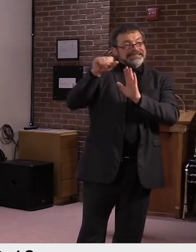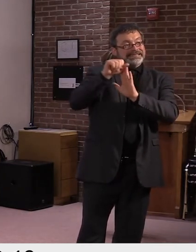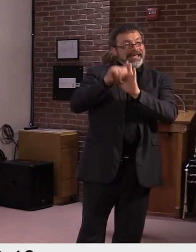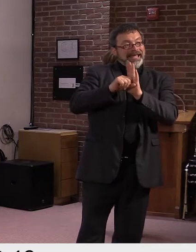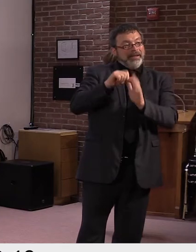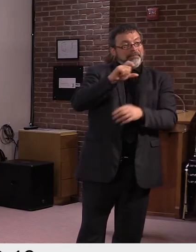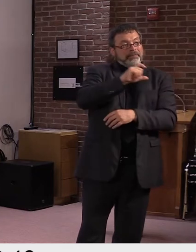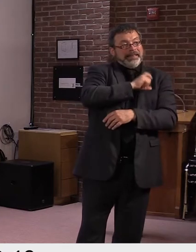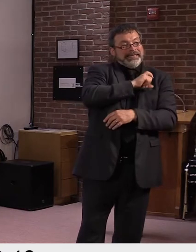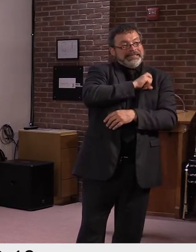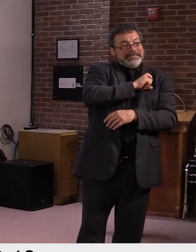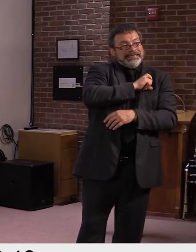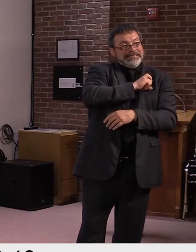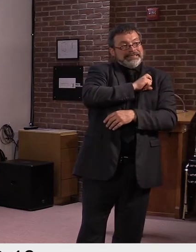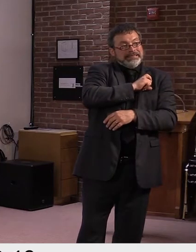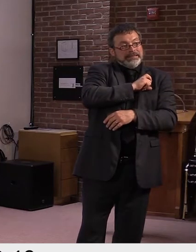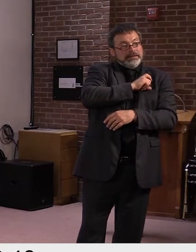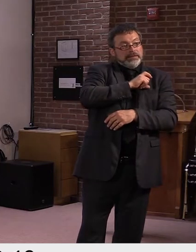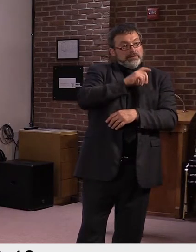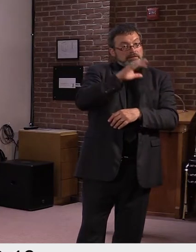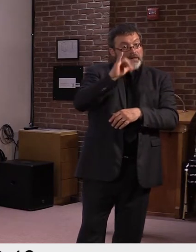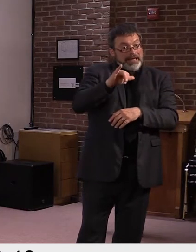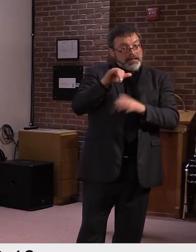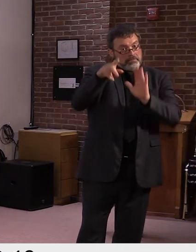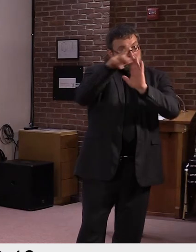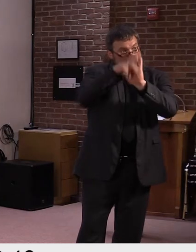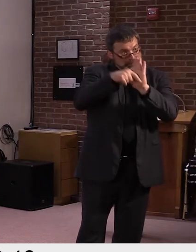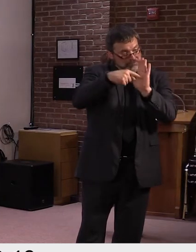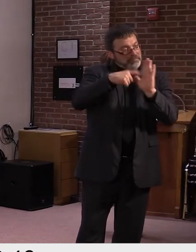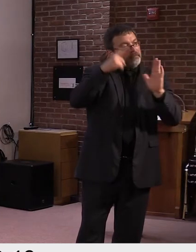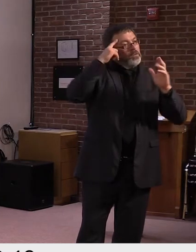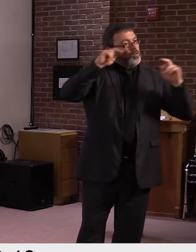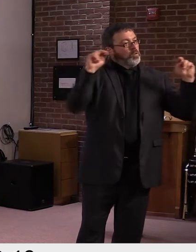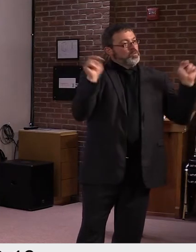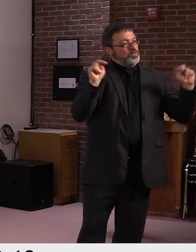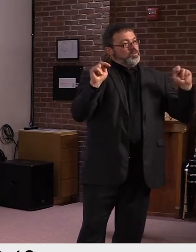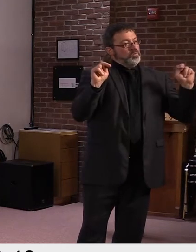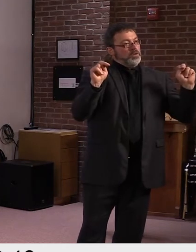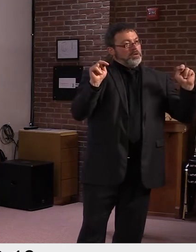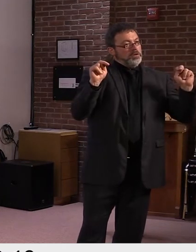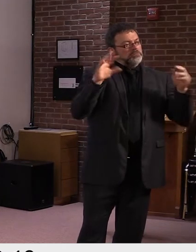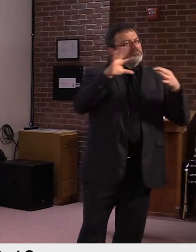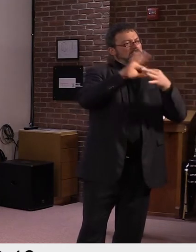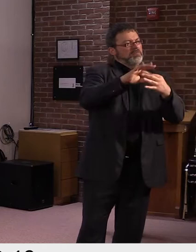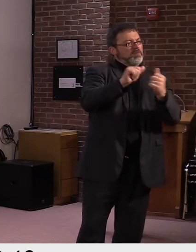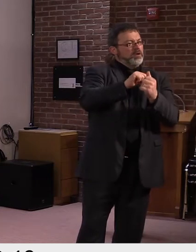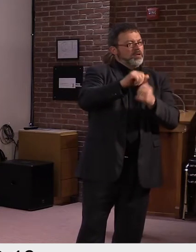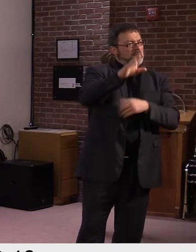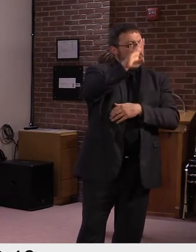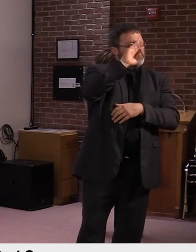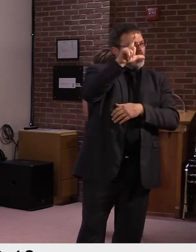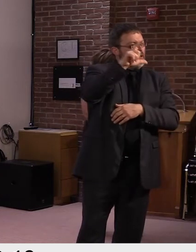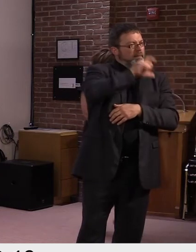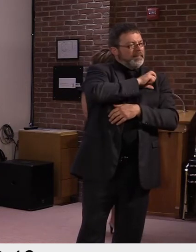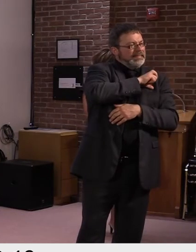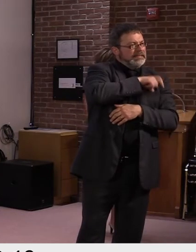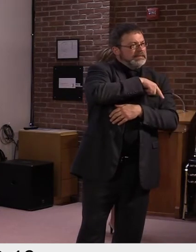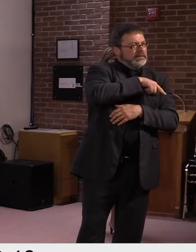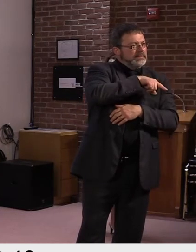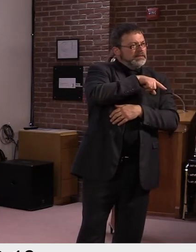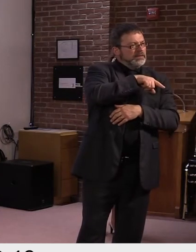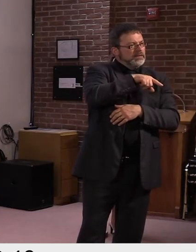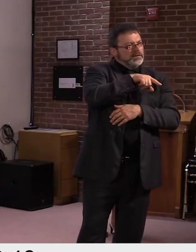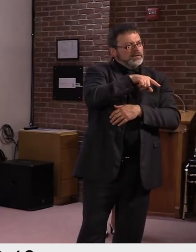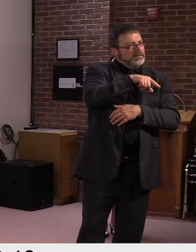activity and remaining neutral. And I think Burlington Police, when you were a member, and also chief, didn't want officers being active